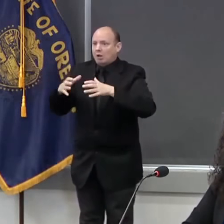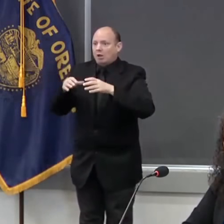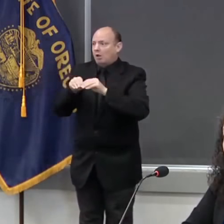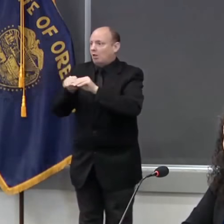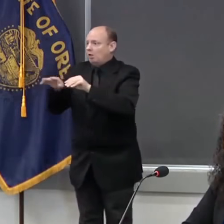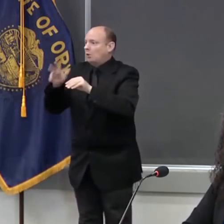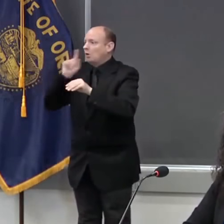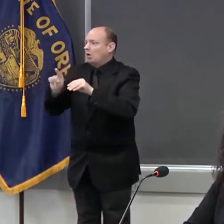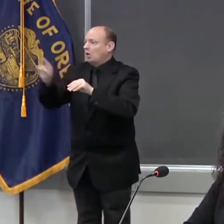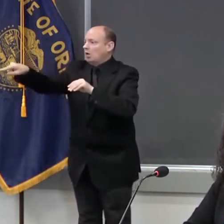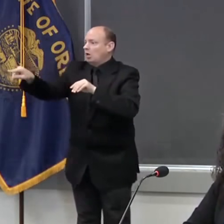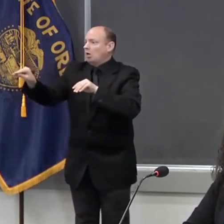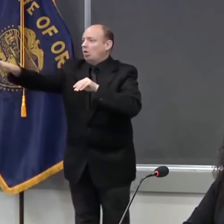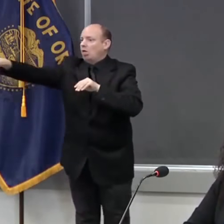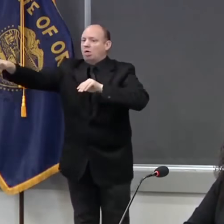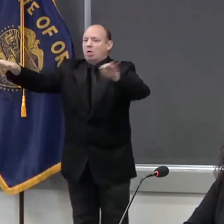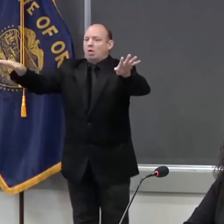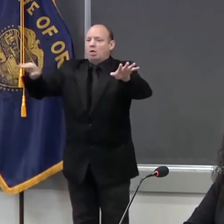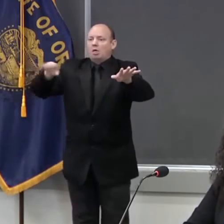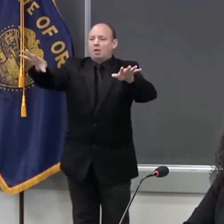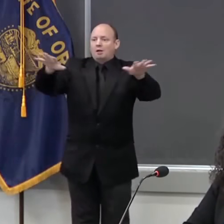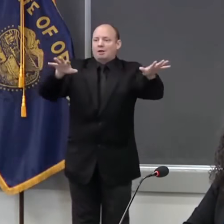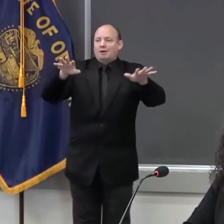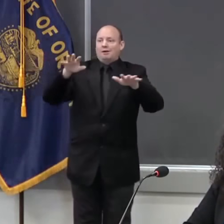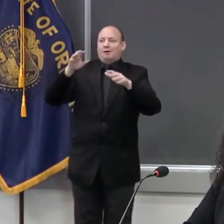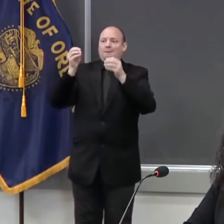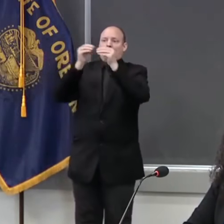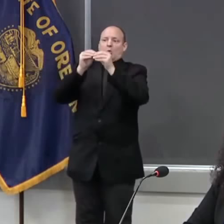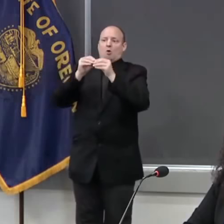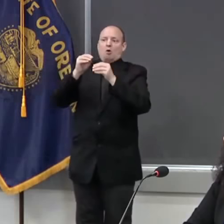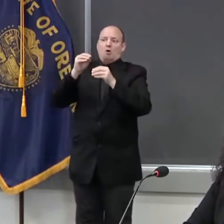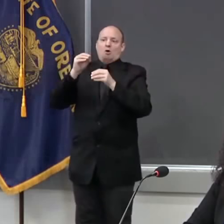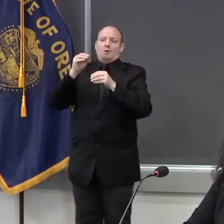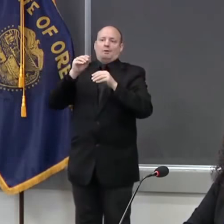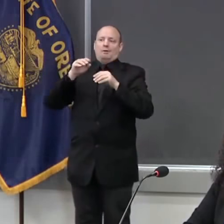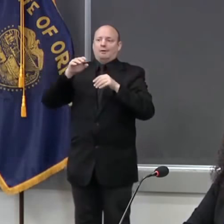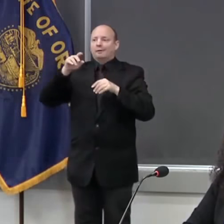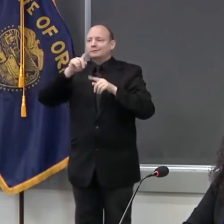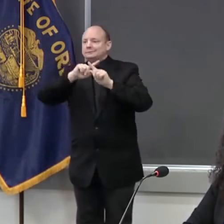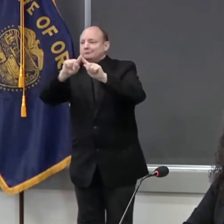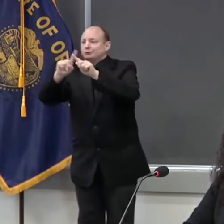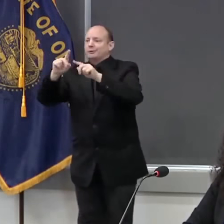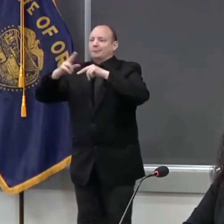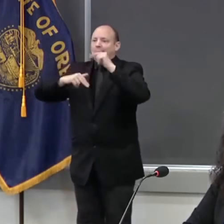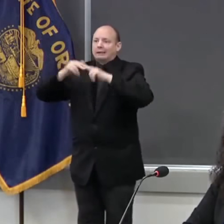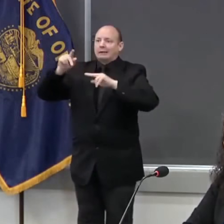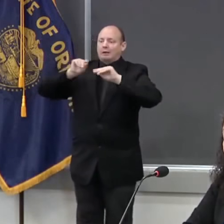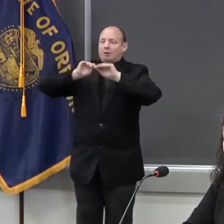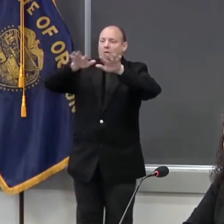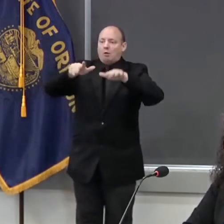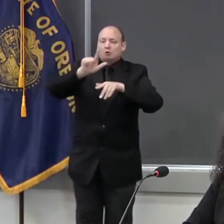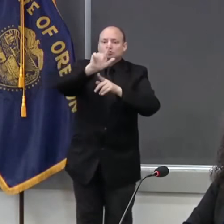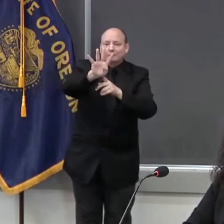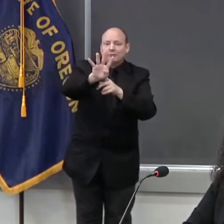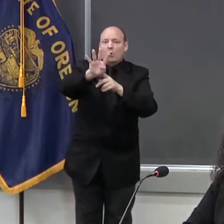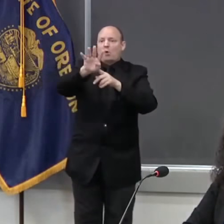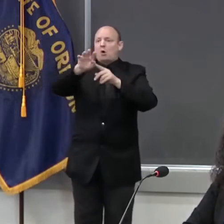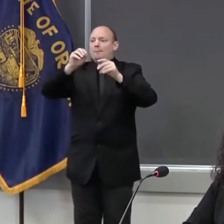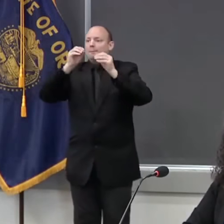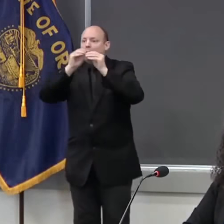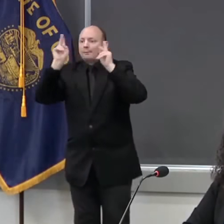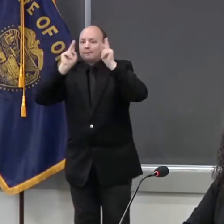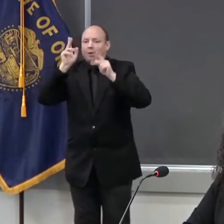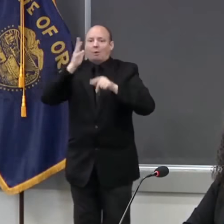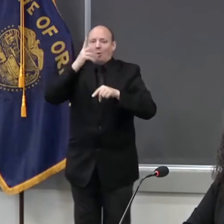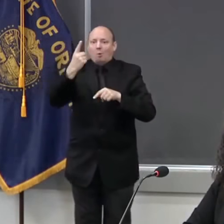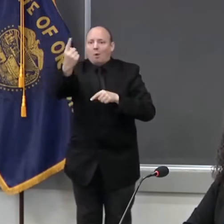has led to 2 long-term care facility outbreaks where there are a total of 24 cases and 1 tragic death. And